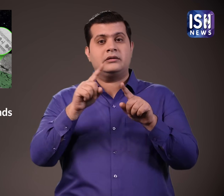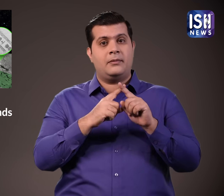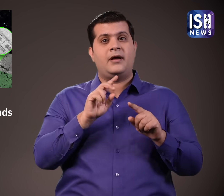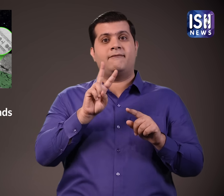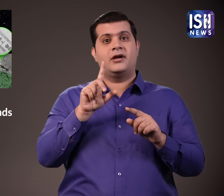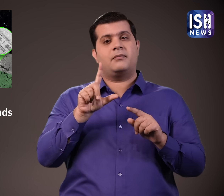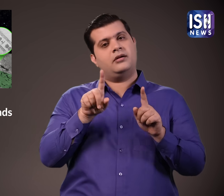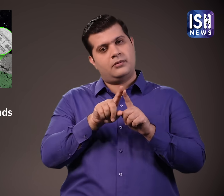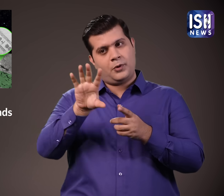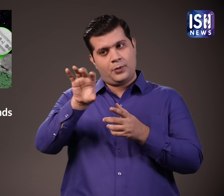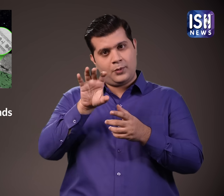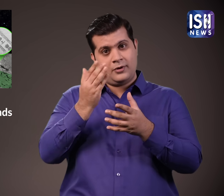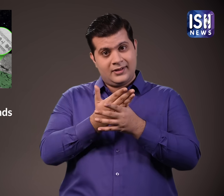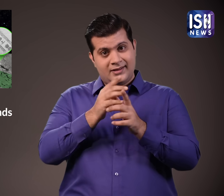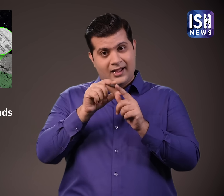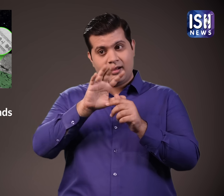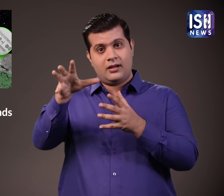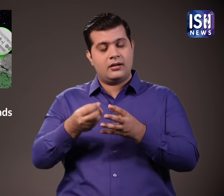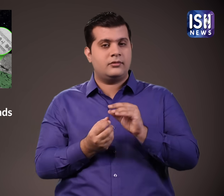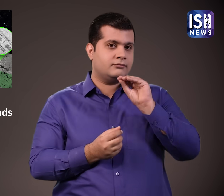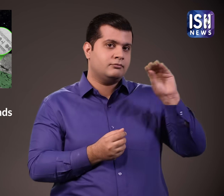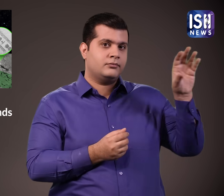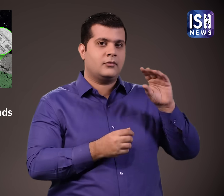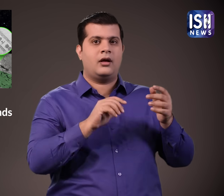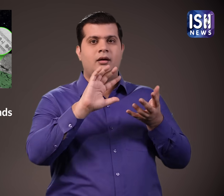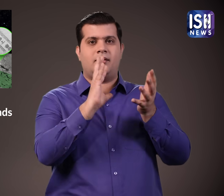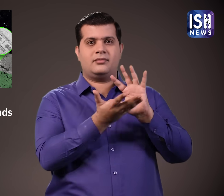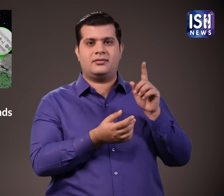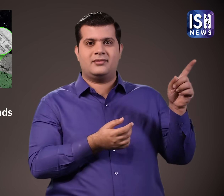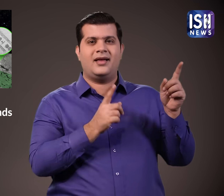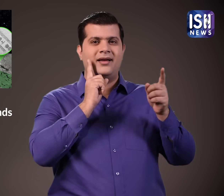Even if the Vikram lander will collect data and it will send it back to the earth.